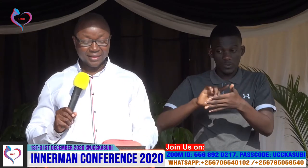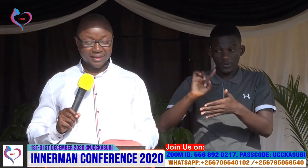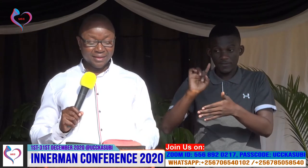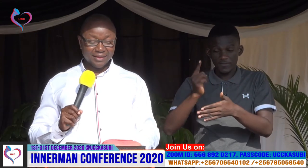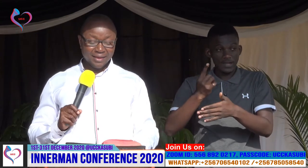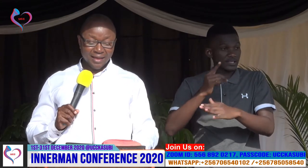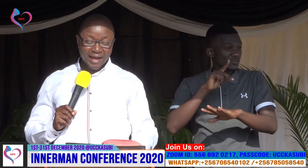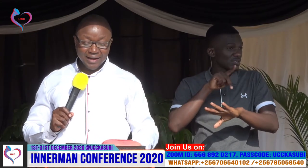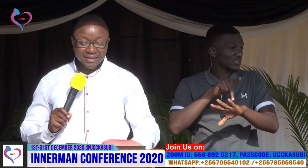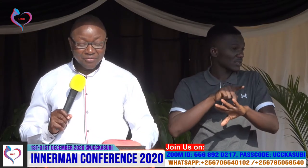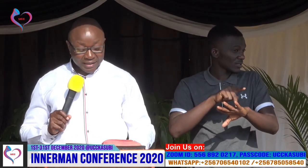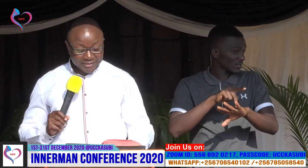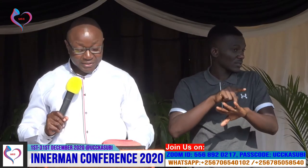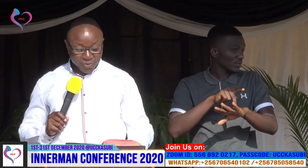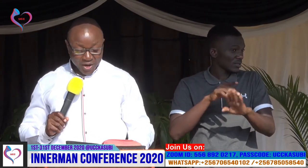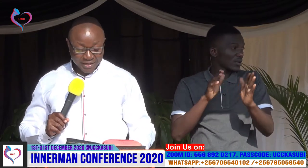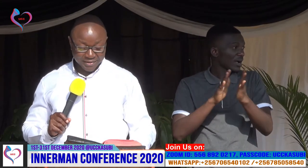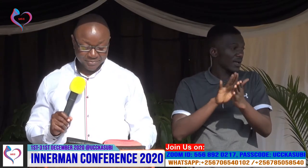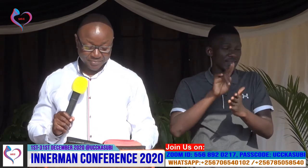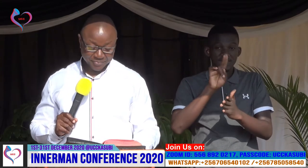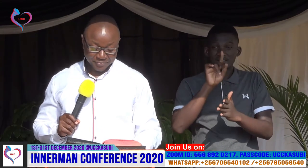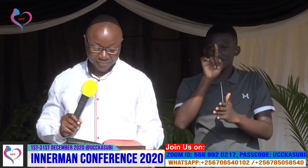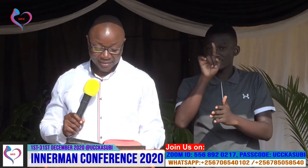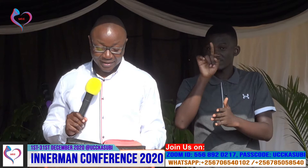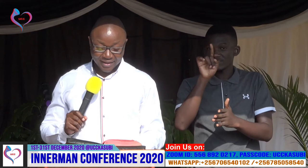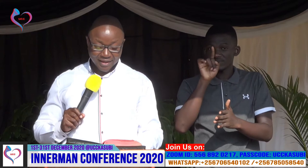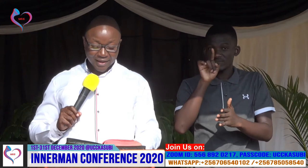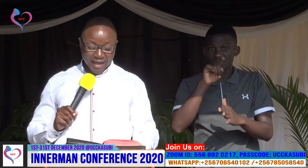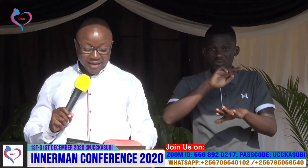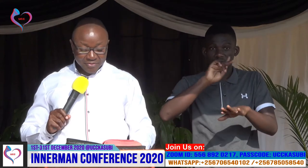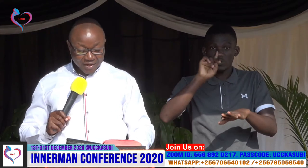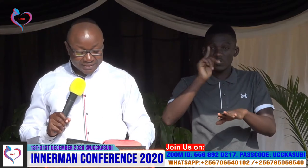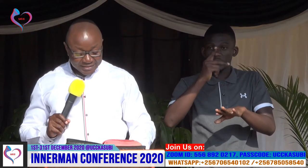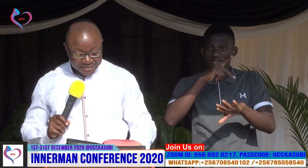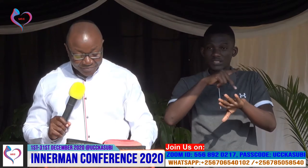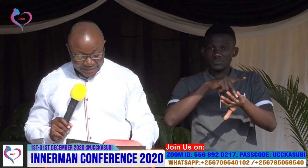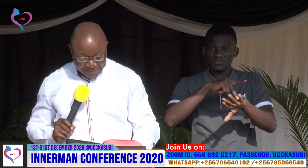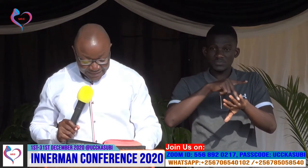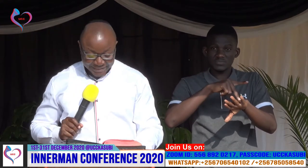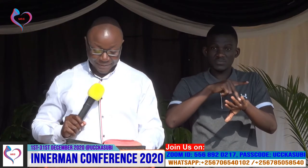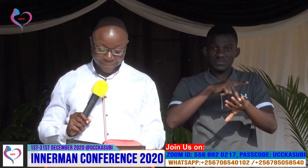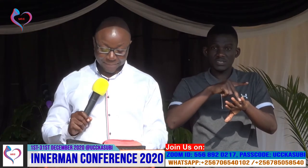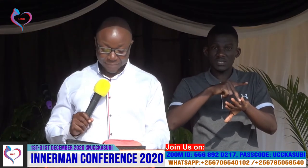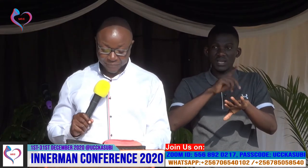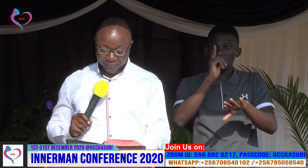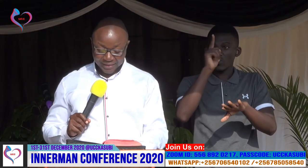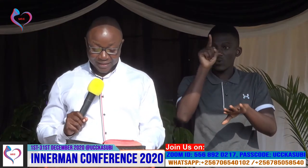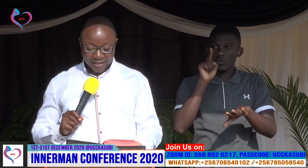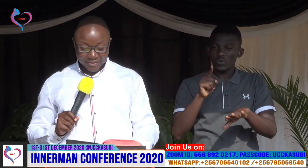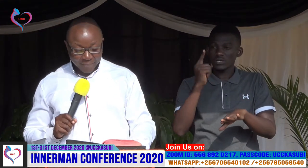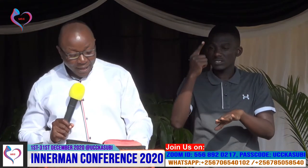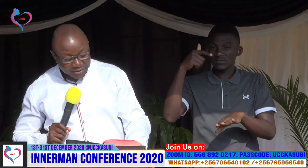and the verse is 1 and the verse is